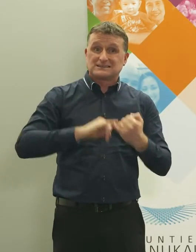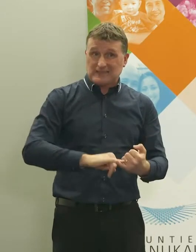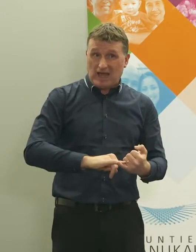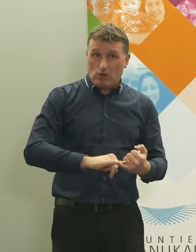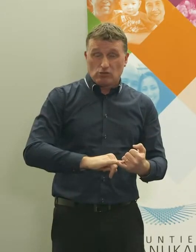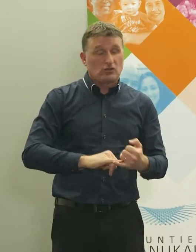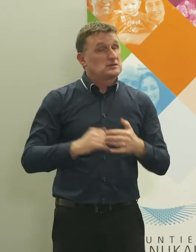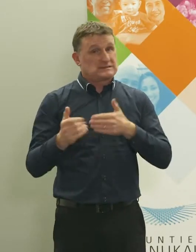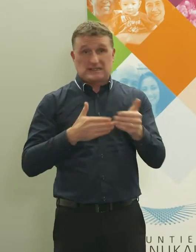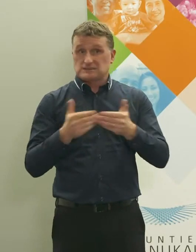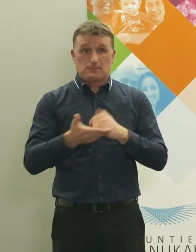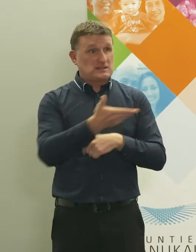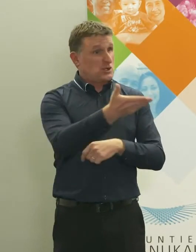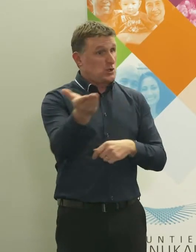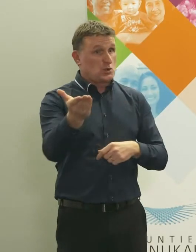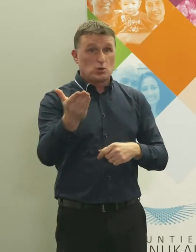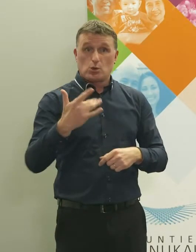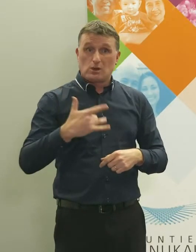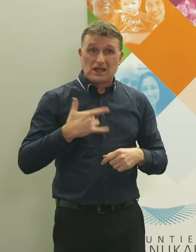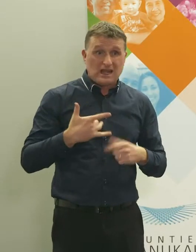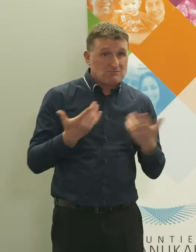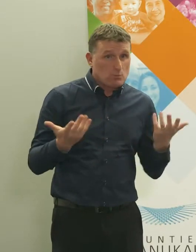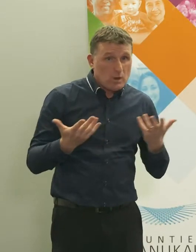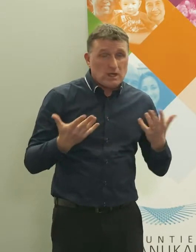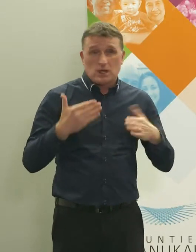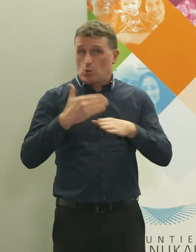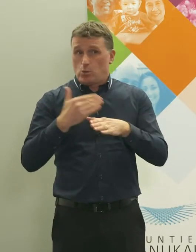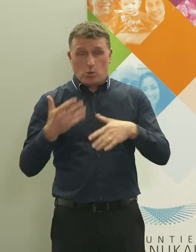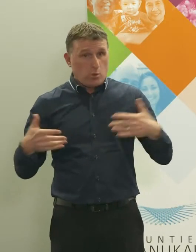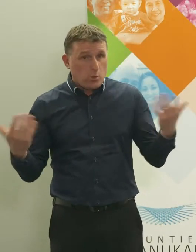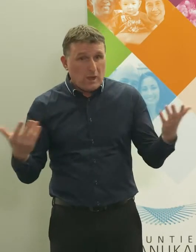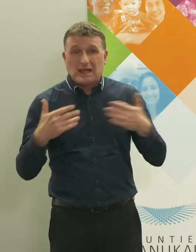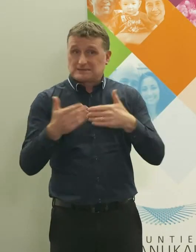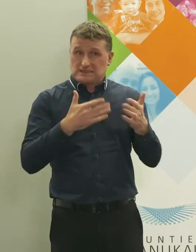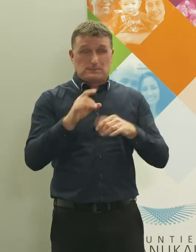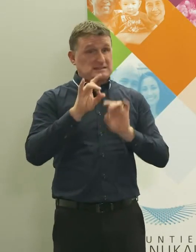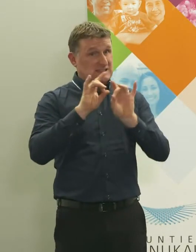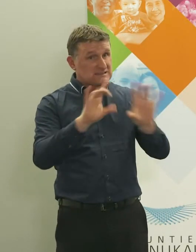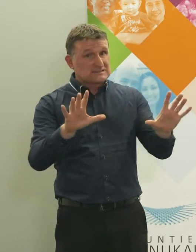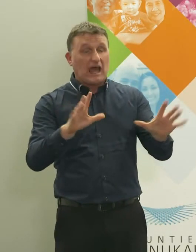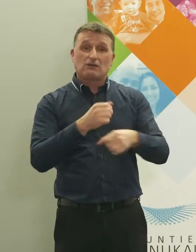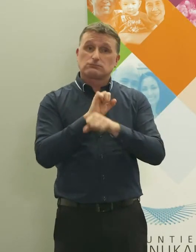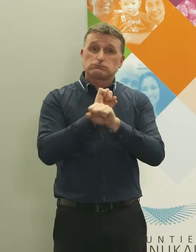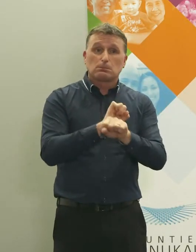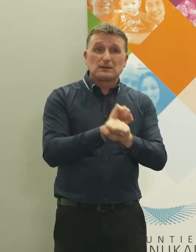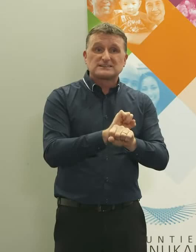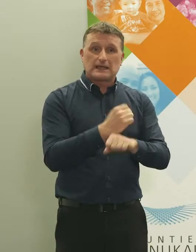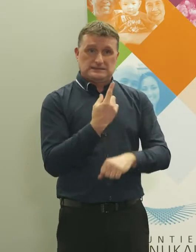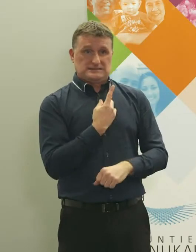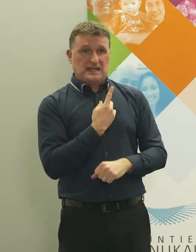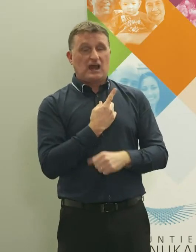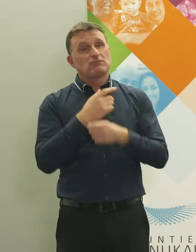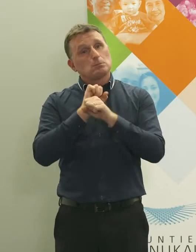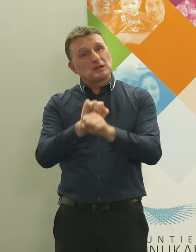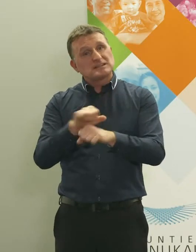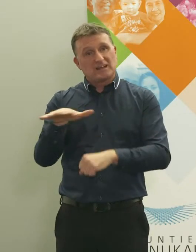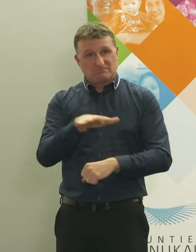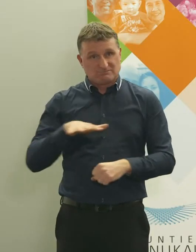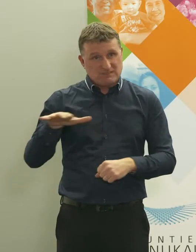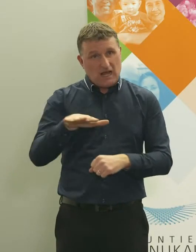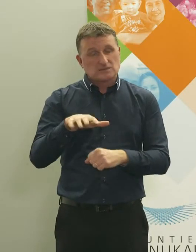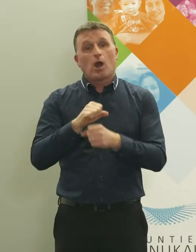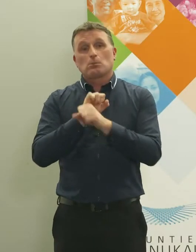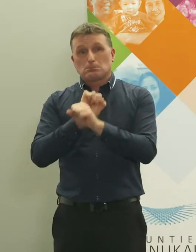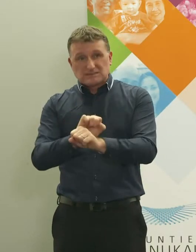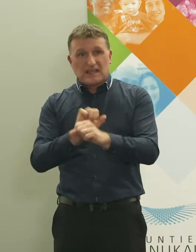live or work. Please continue to take action to protect yourselves, to protect your whānau, and to protect your community.